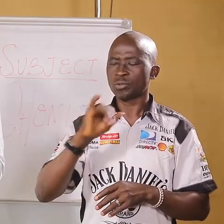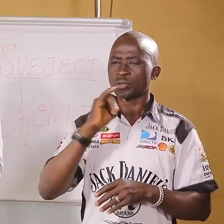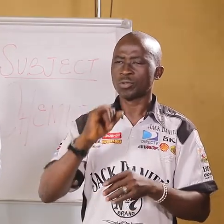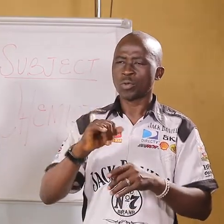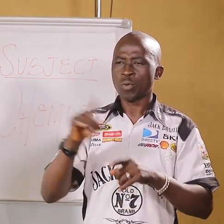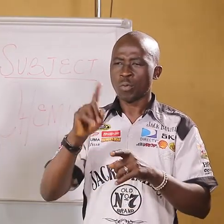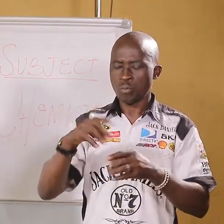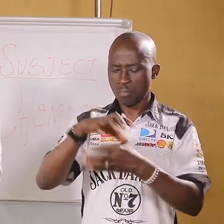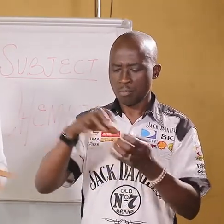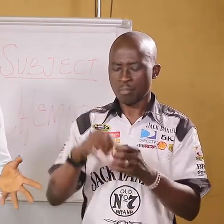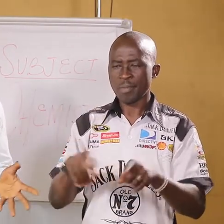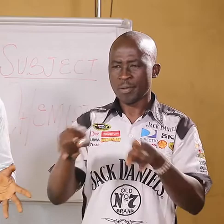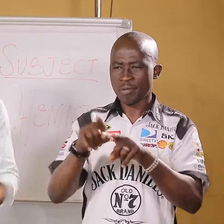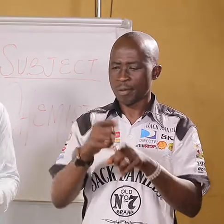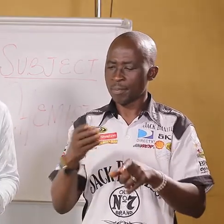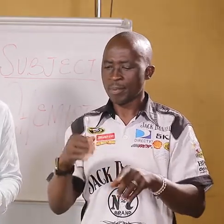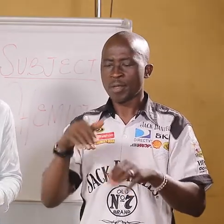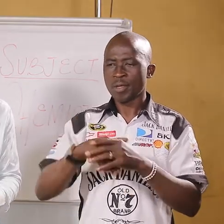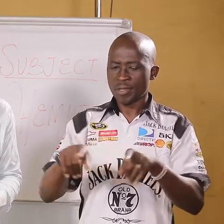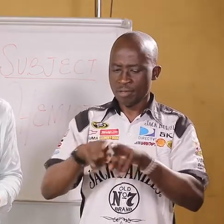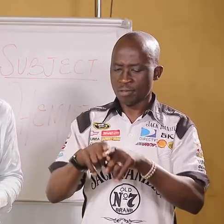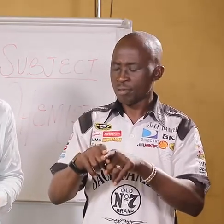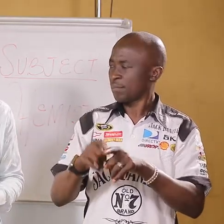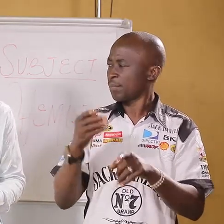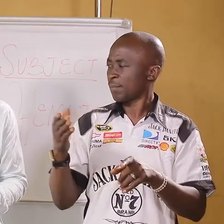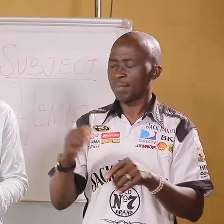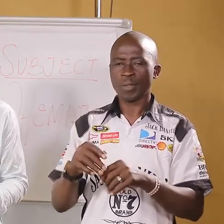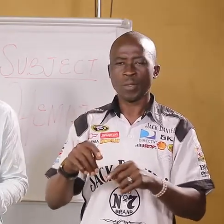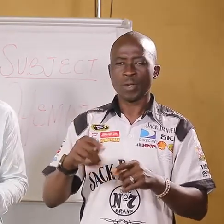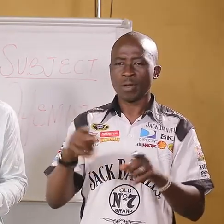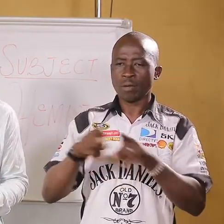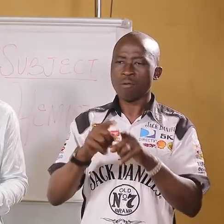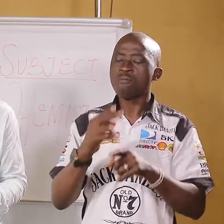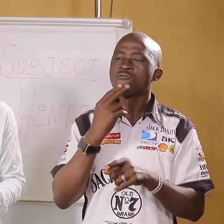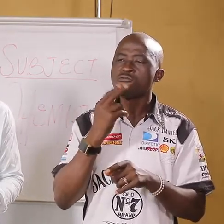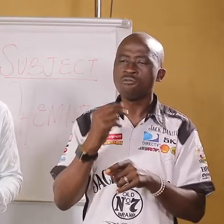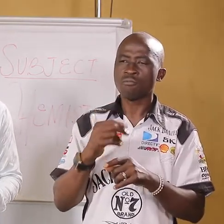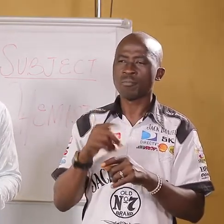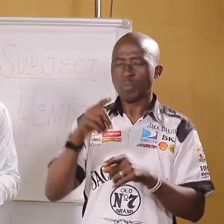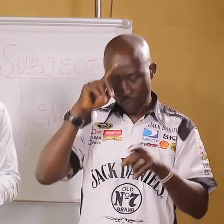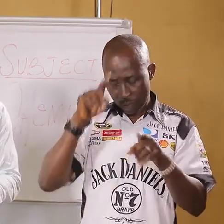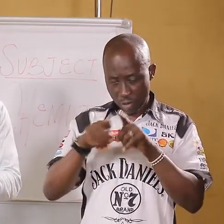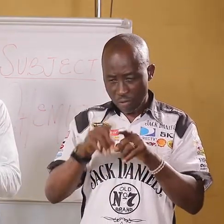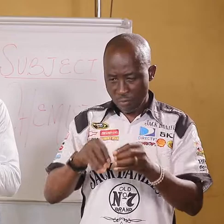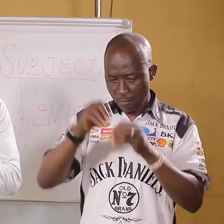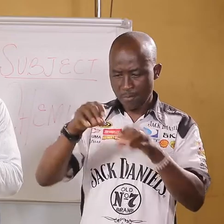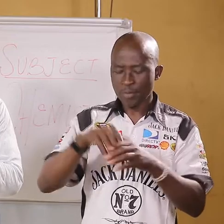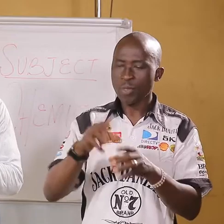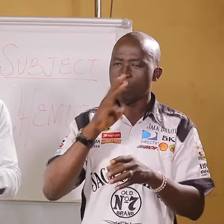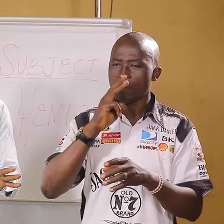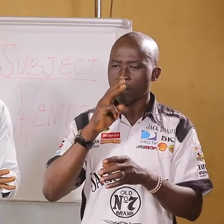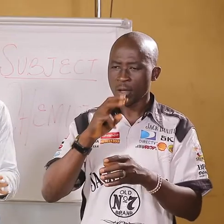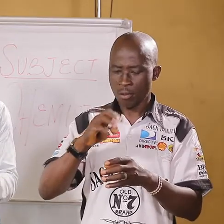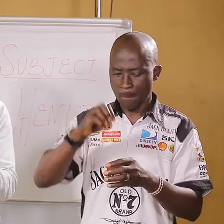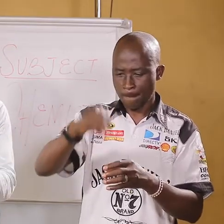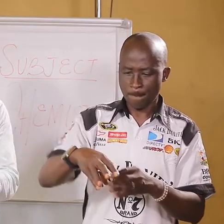the same state of matter. Example, when you dissolve salt in water, you agree with me that it will completely mix and then the salt will